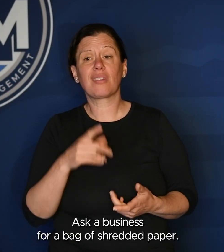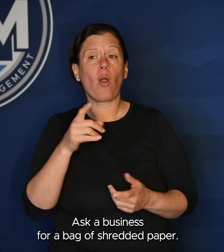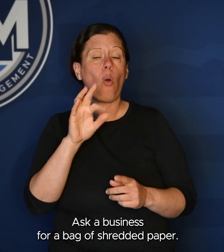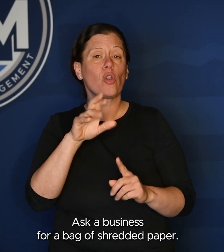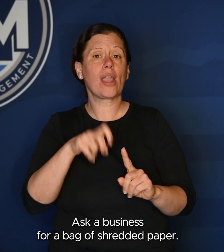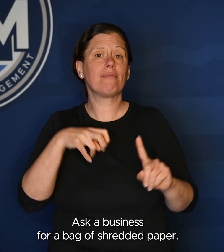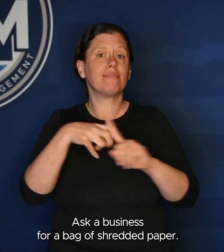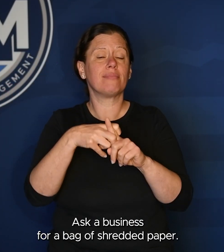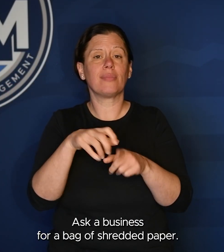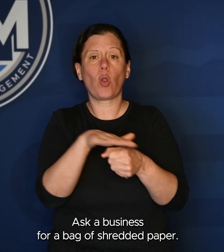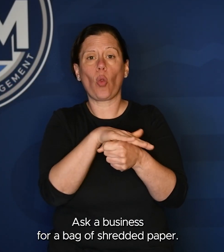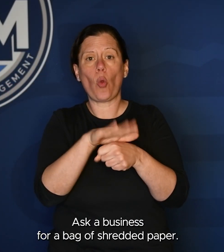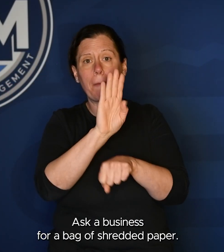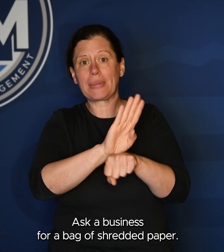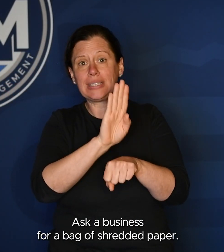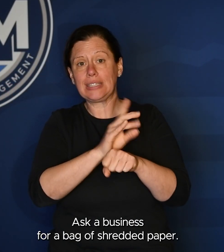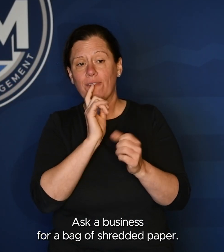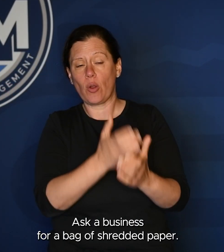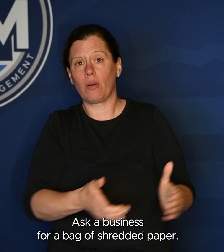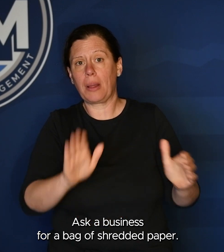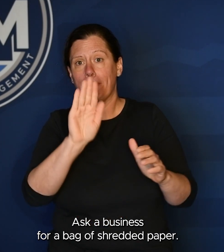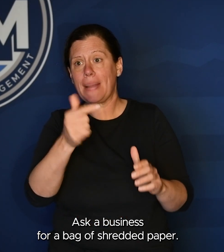Ask a business for a bag of shredded paper.